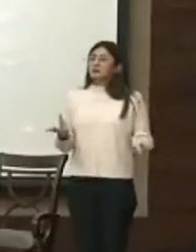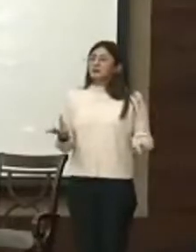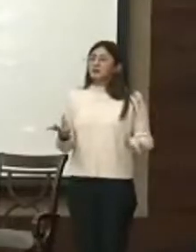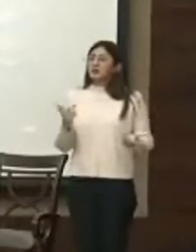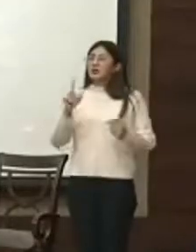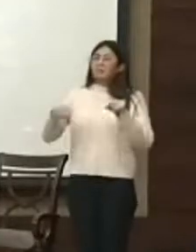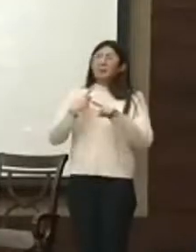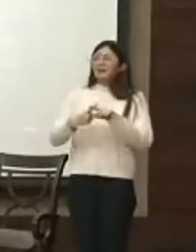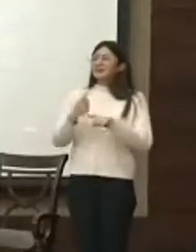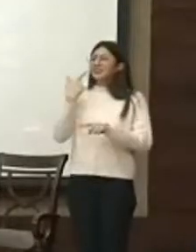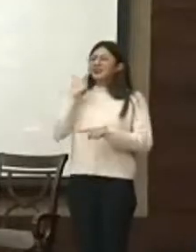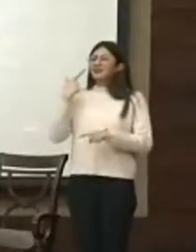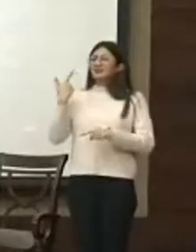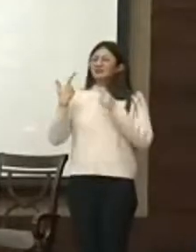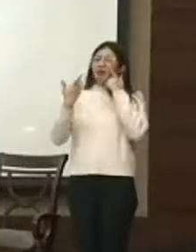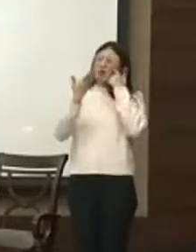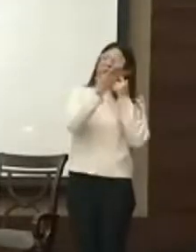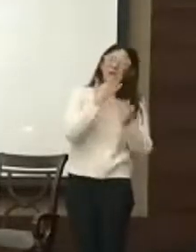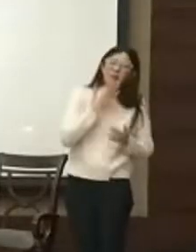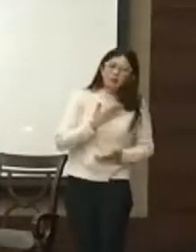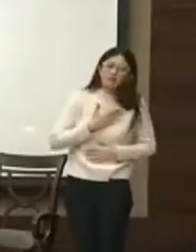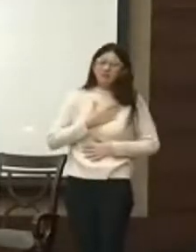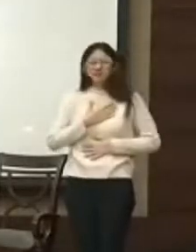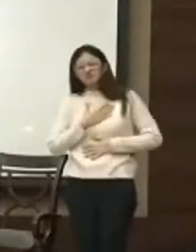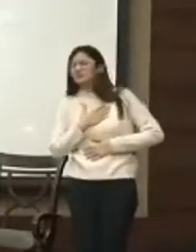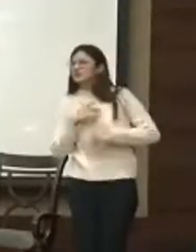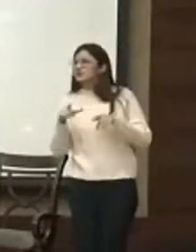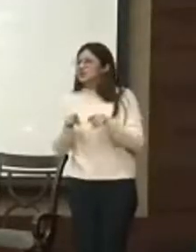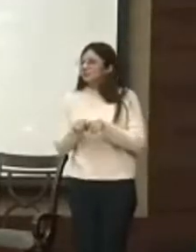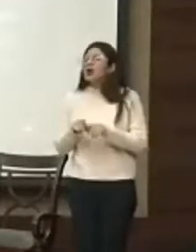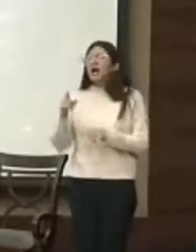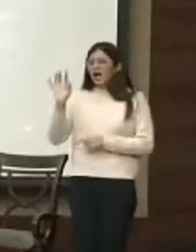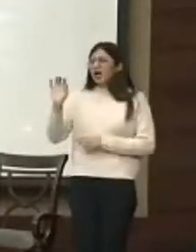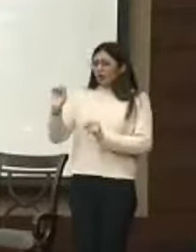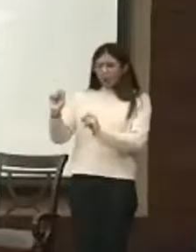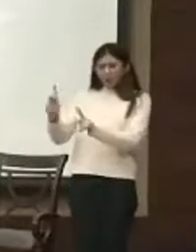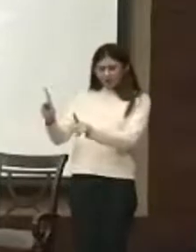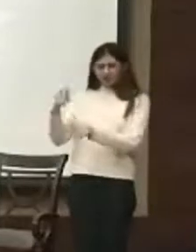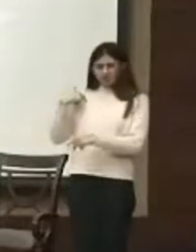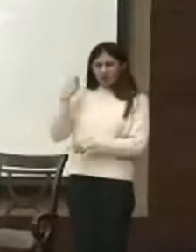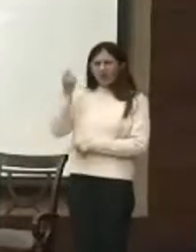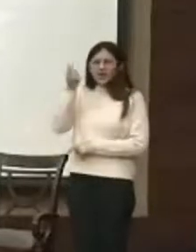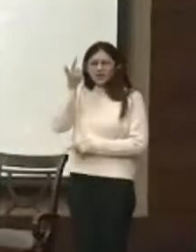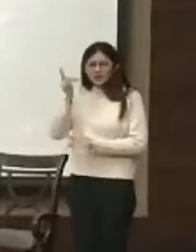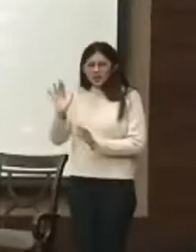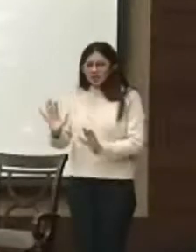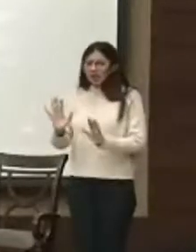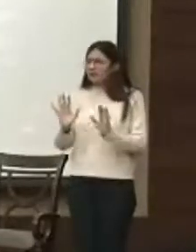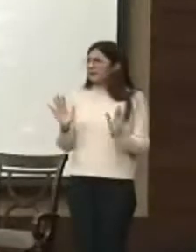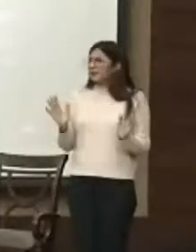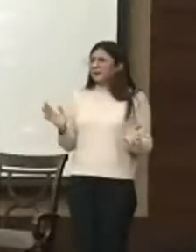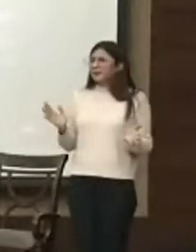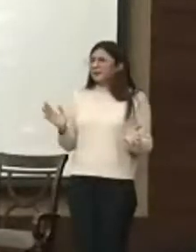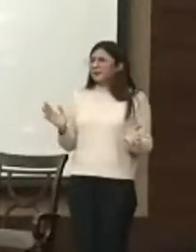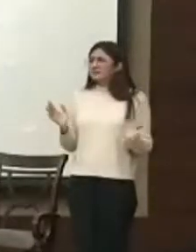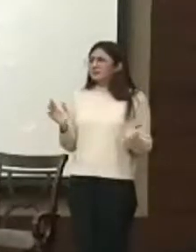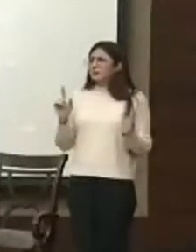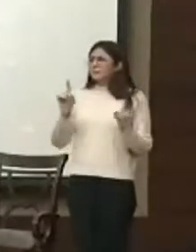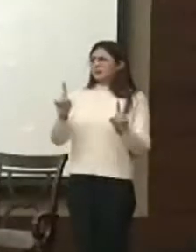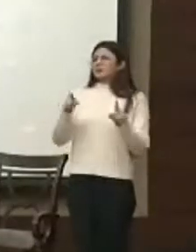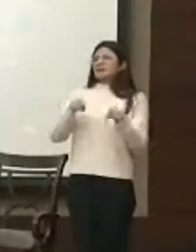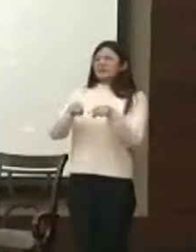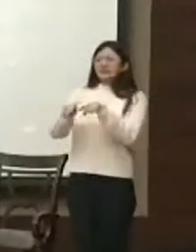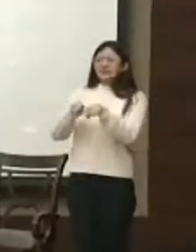victimization and victimhood, and I understand that. I understand where that's coming from. But if I were to take